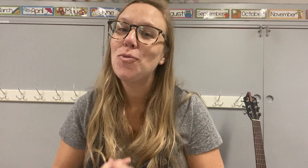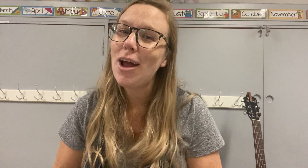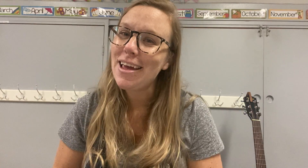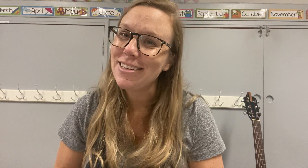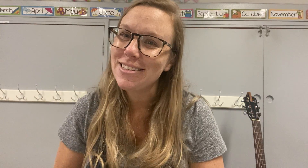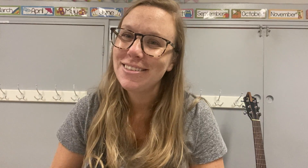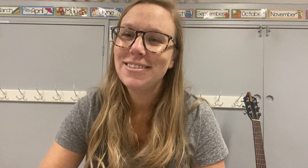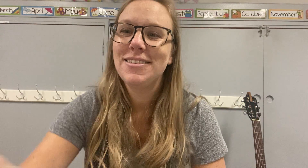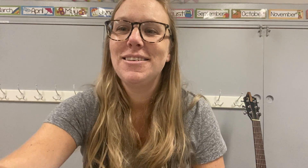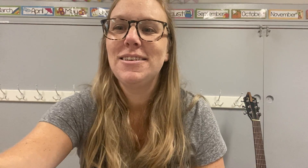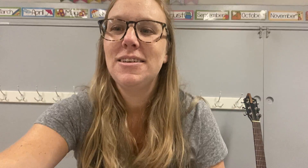Thank